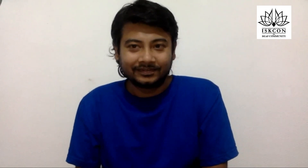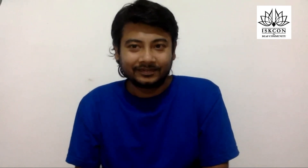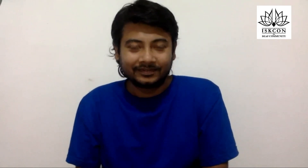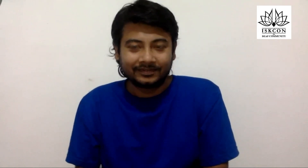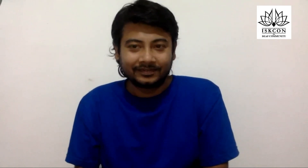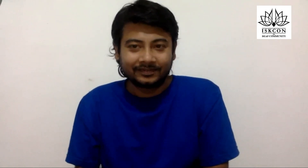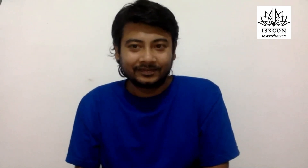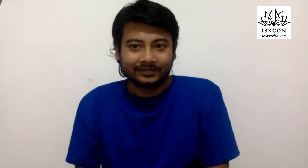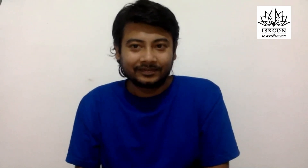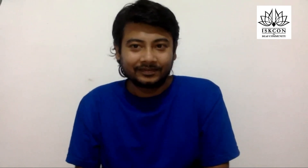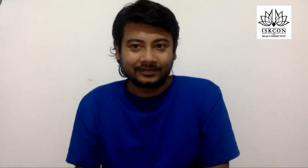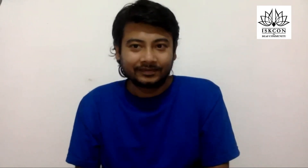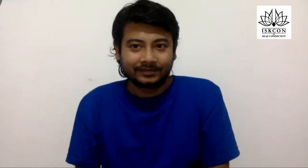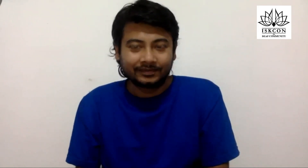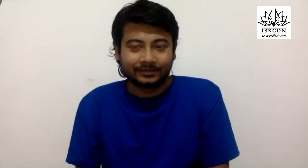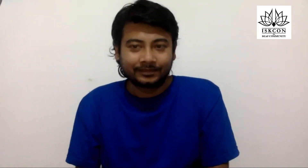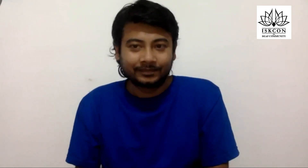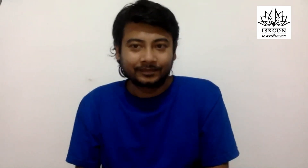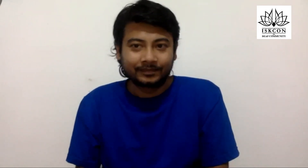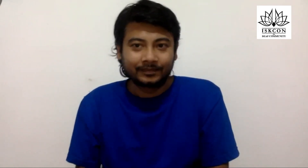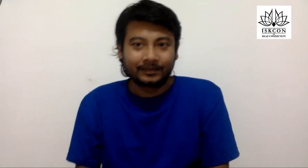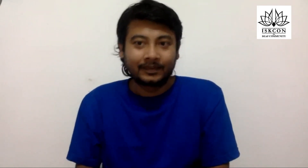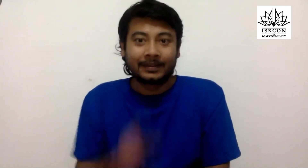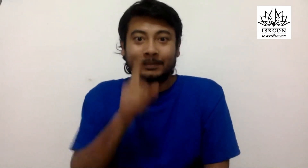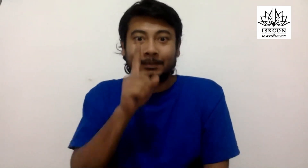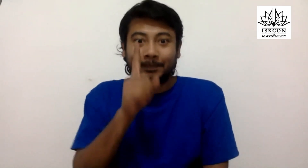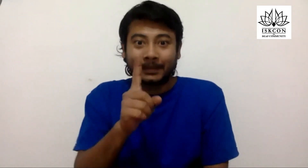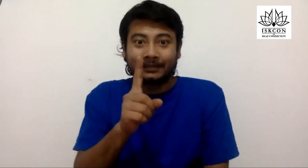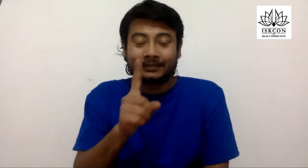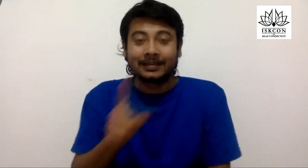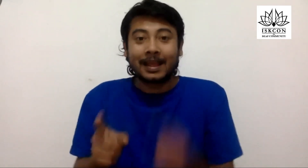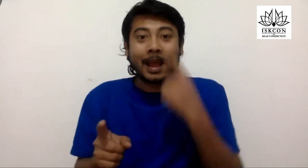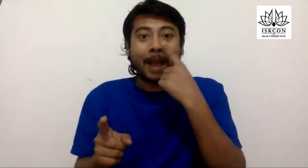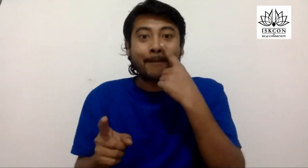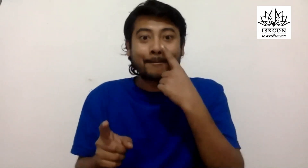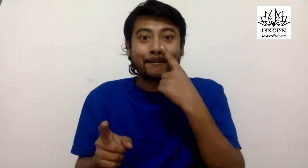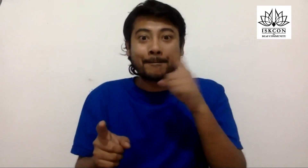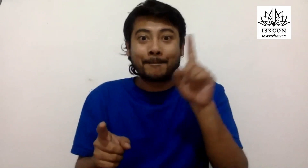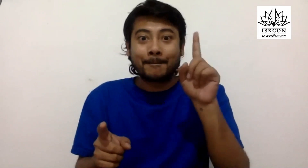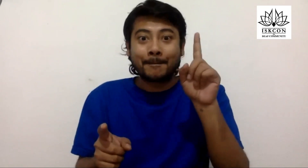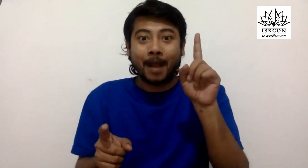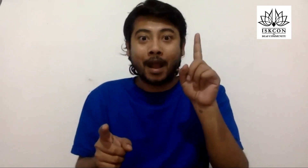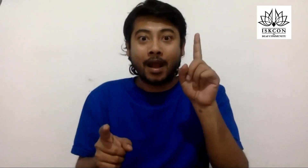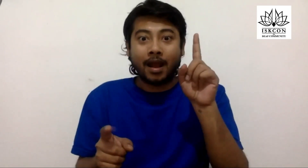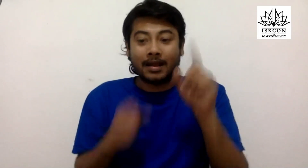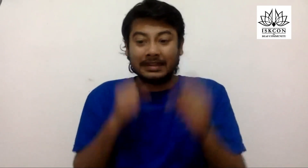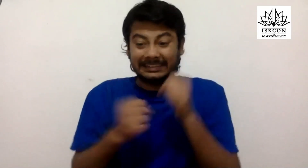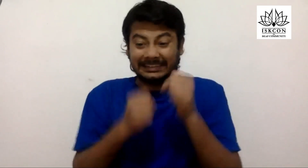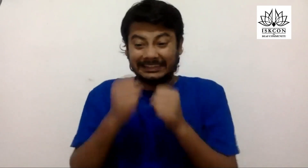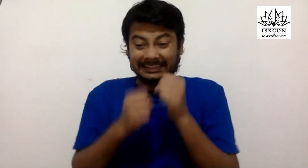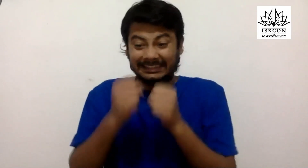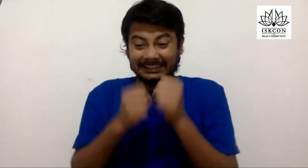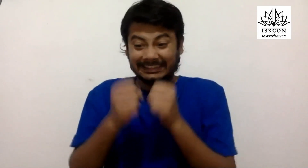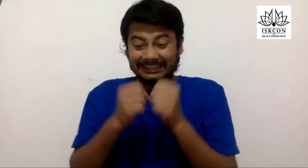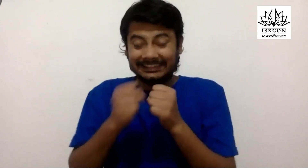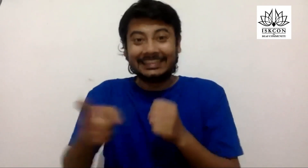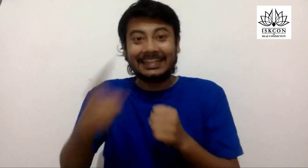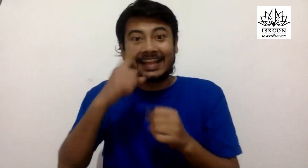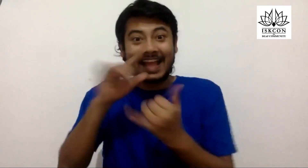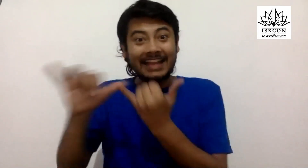But who has been caught from behind by her, who ran after him with greater speed to that